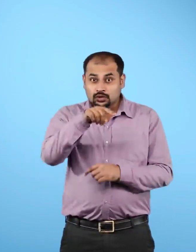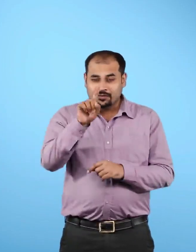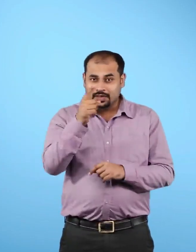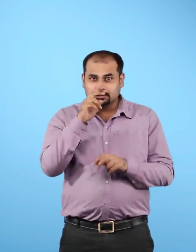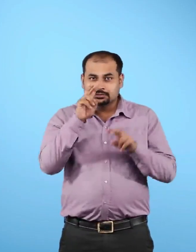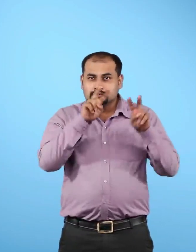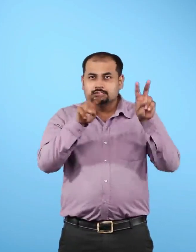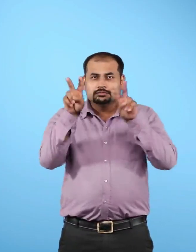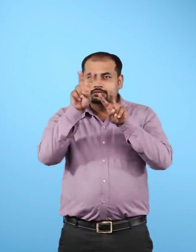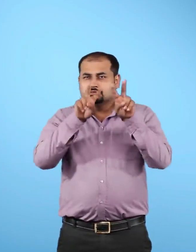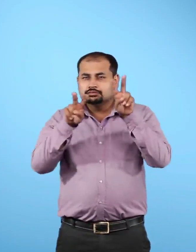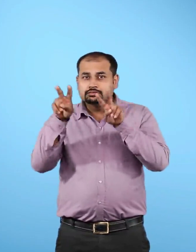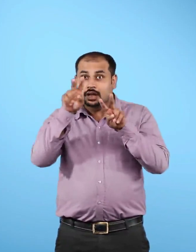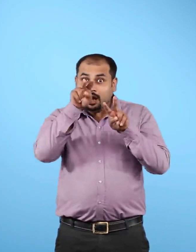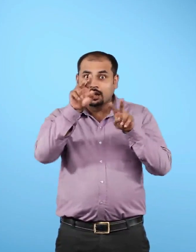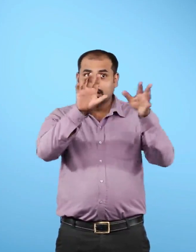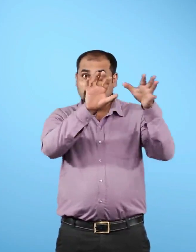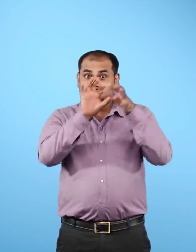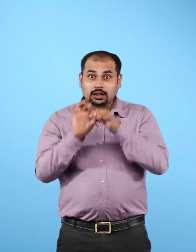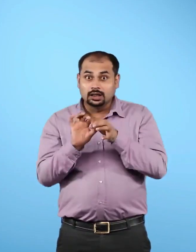Observe the sheet carefully and answer these questions.